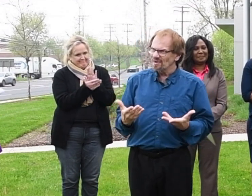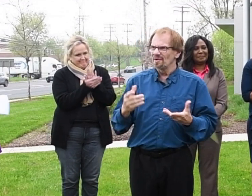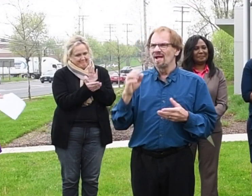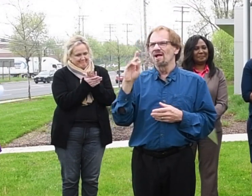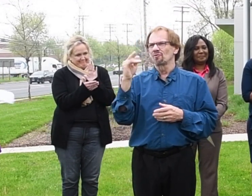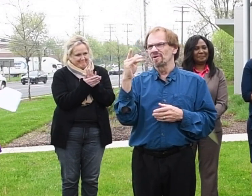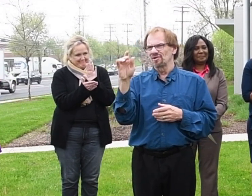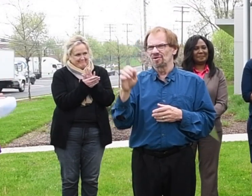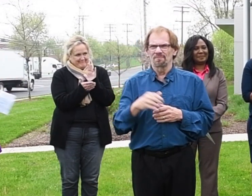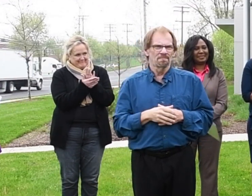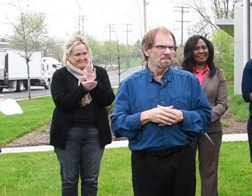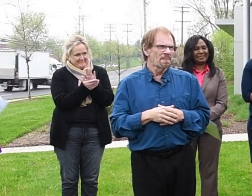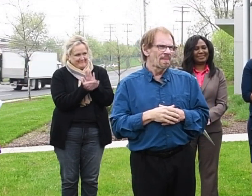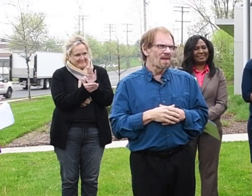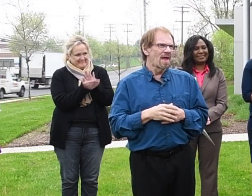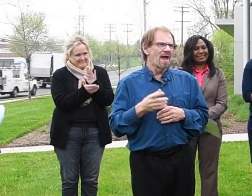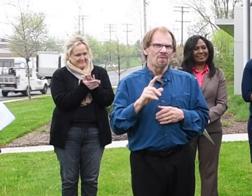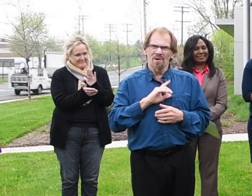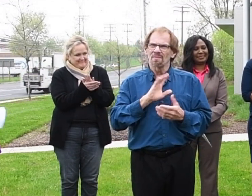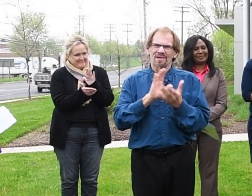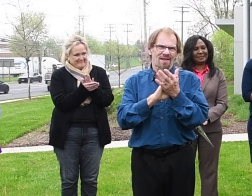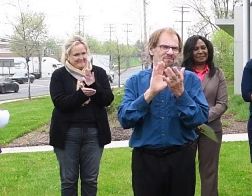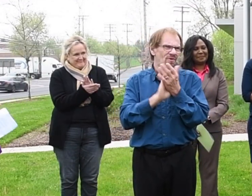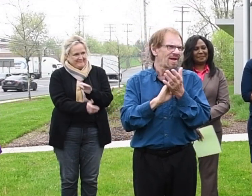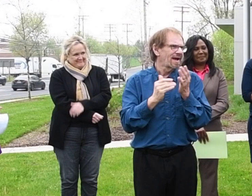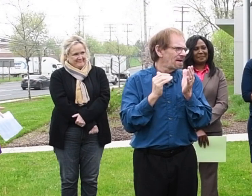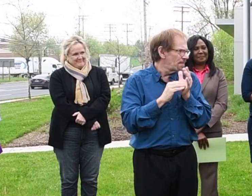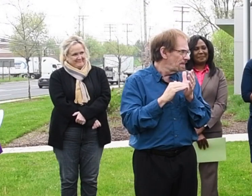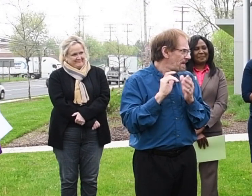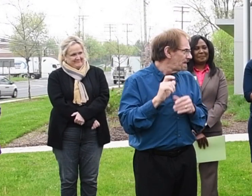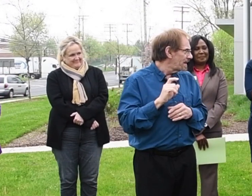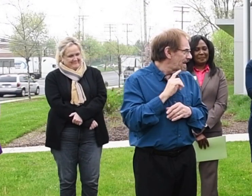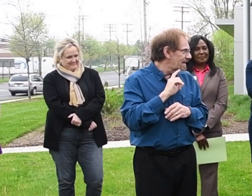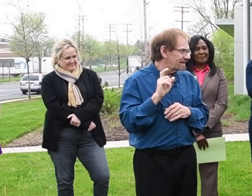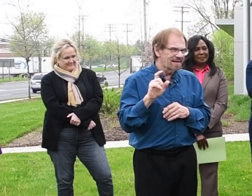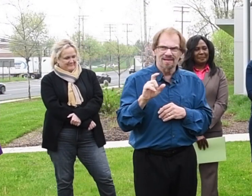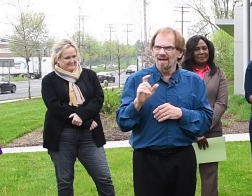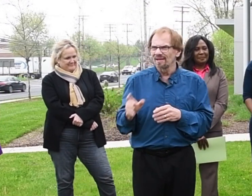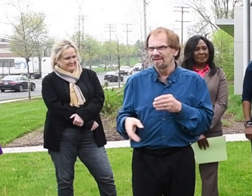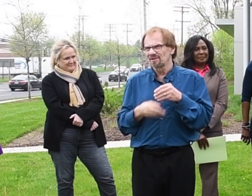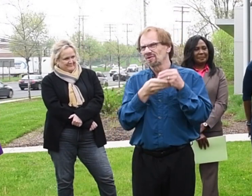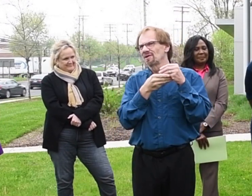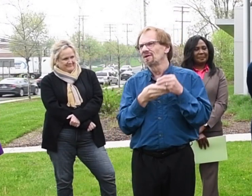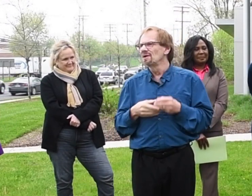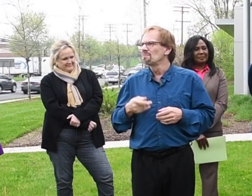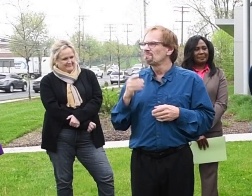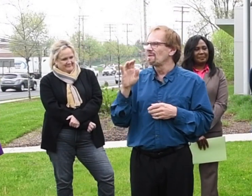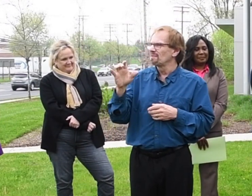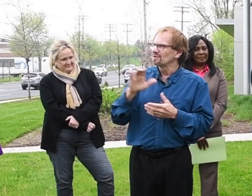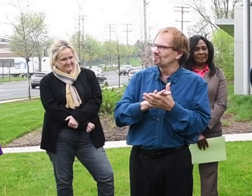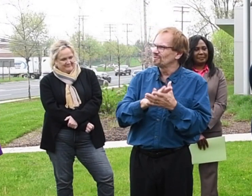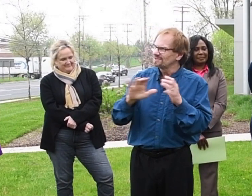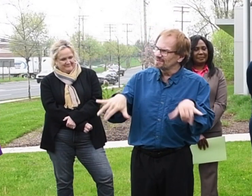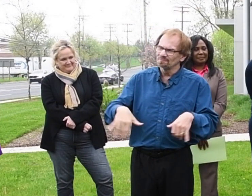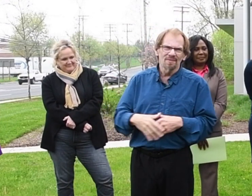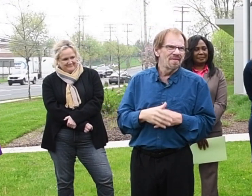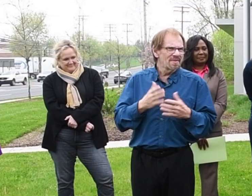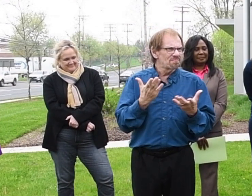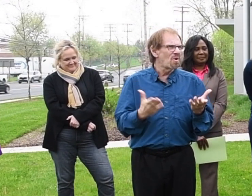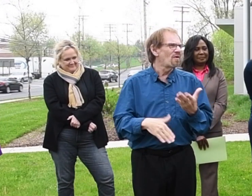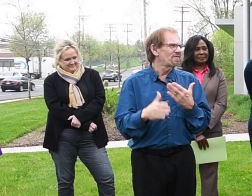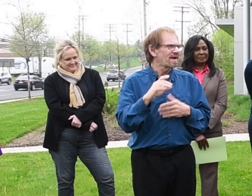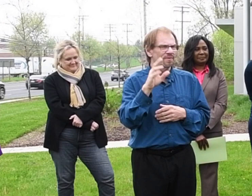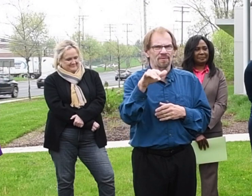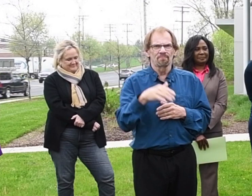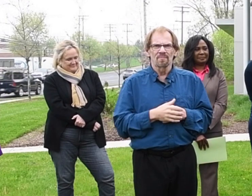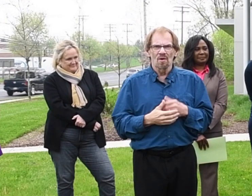You've clapped for it once, let's clap for it again. This is a necessary addition to our public school system and this part of the county.